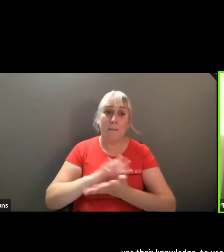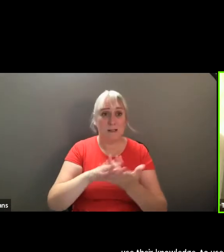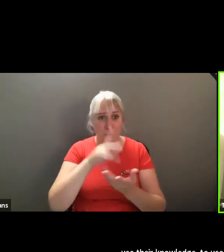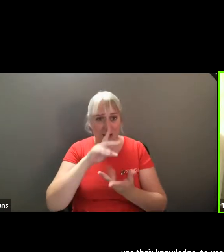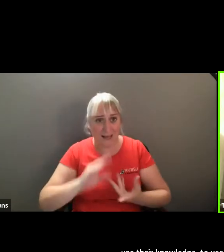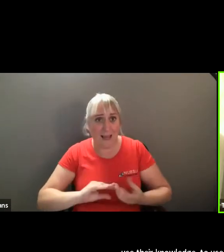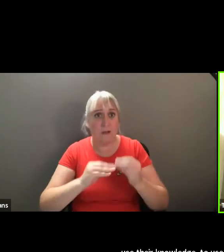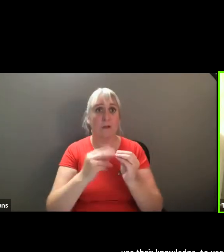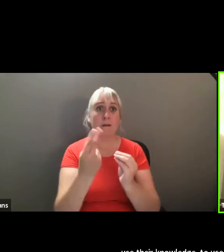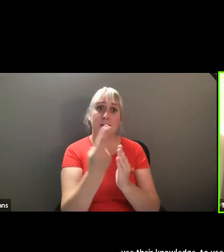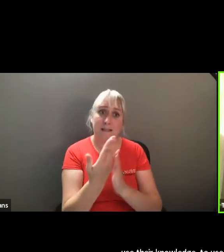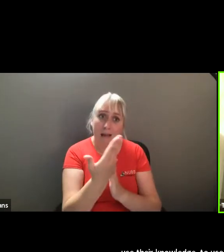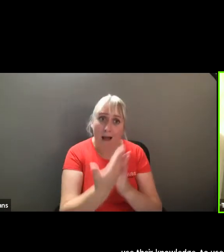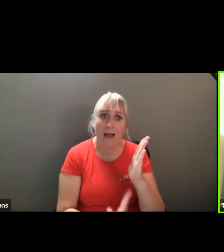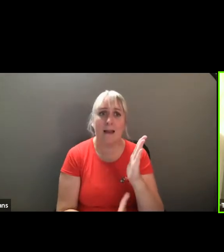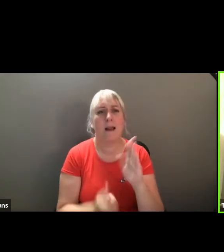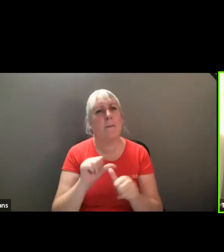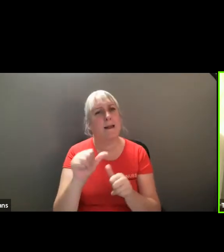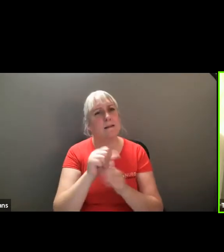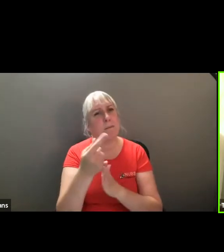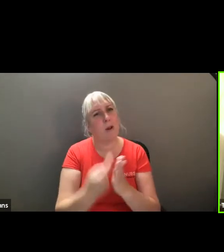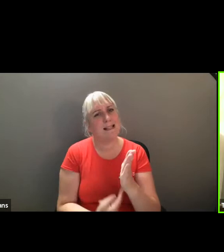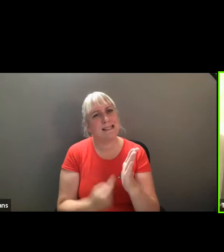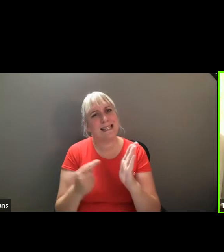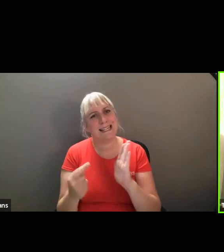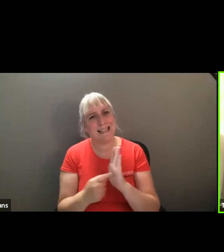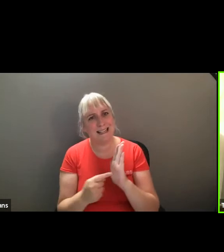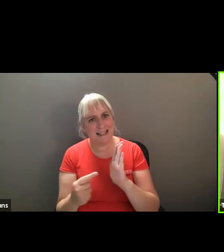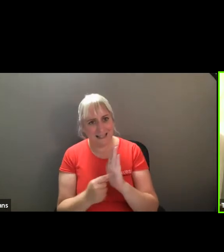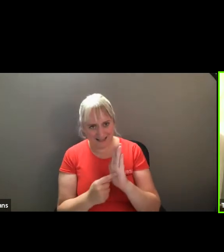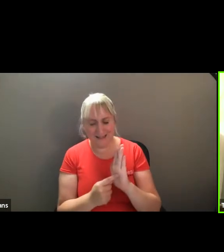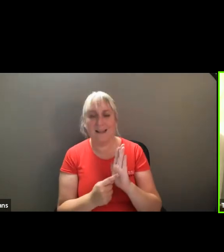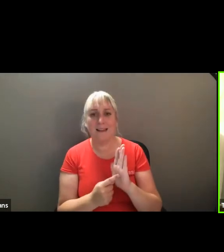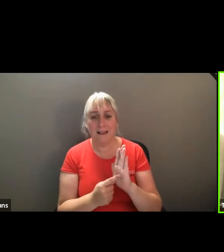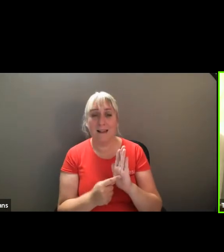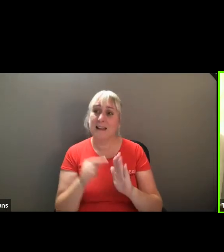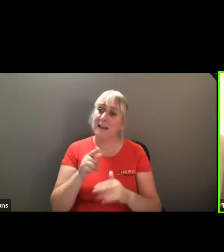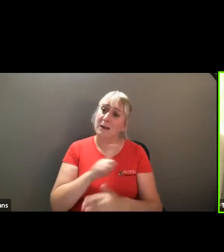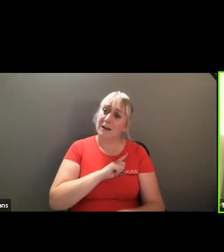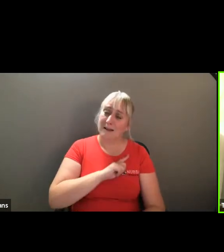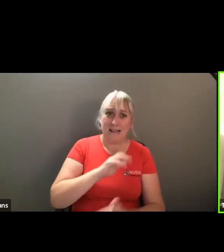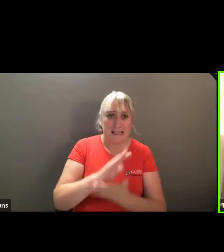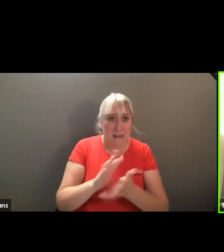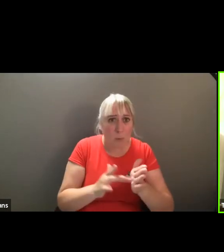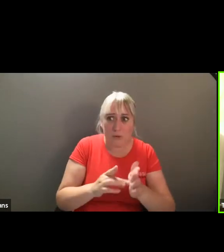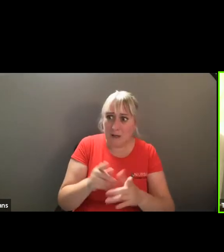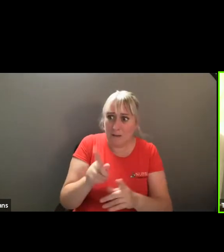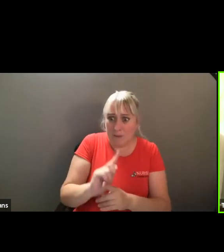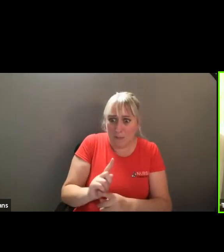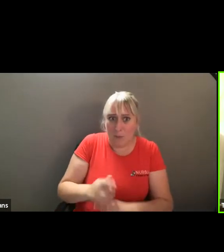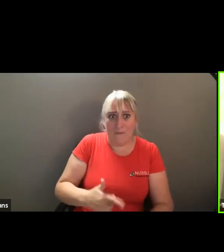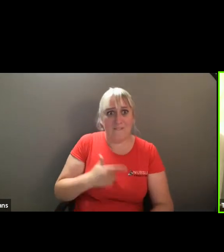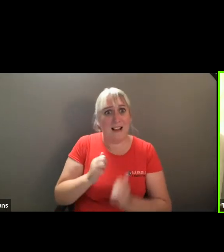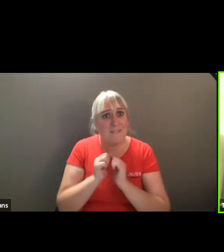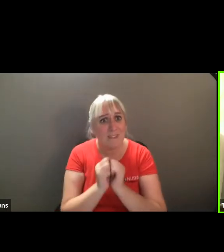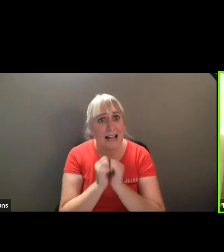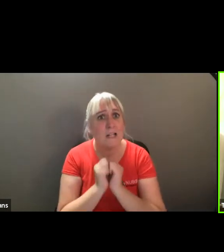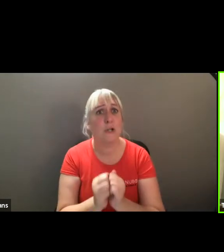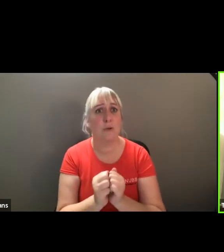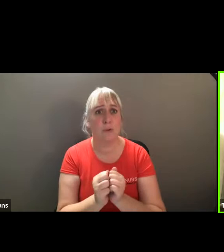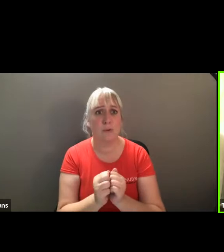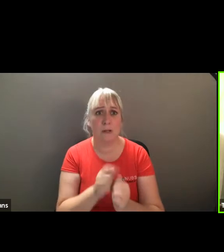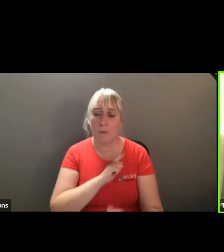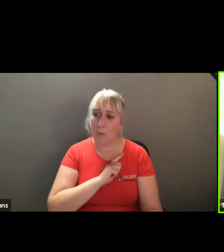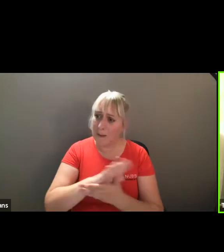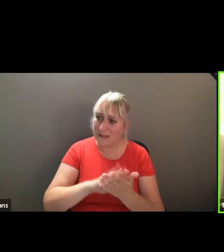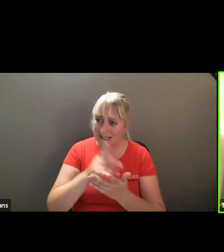lives. And for them, that people in our community then feel valued, feel empowered and feel enabled, and they will take responsibility for the